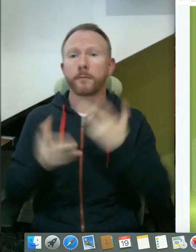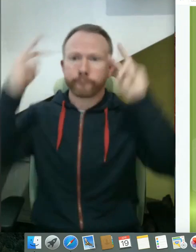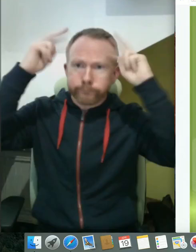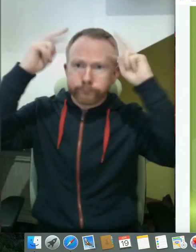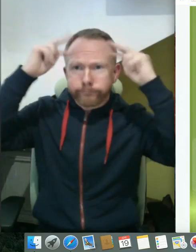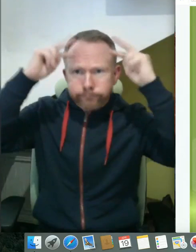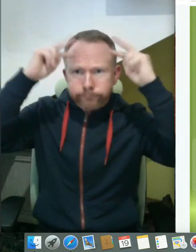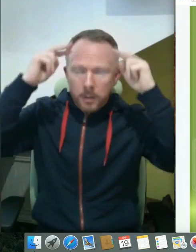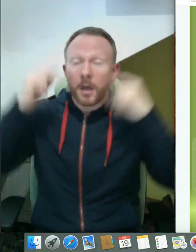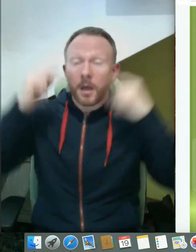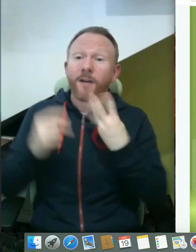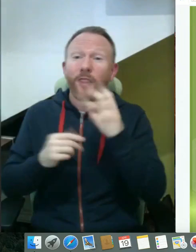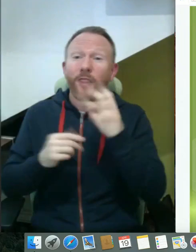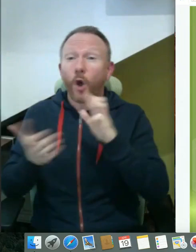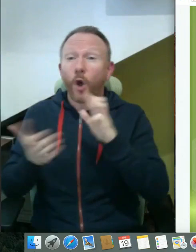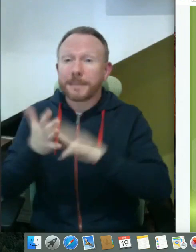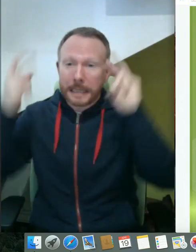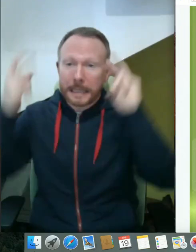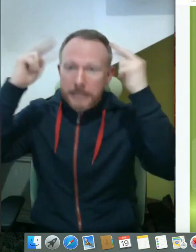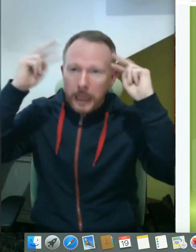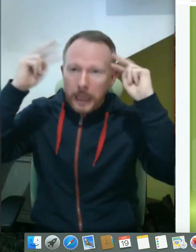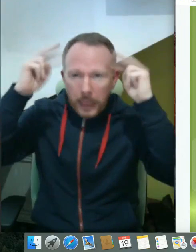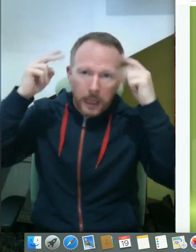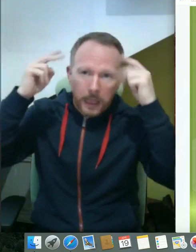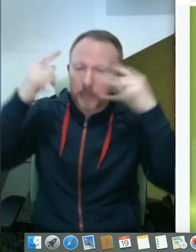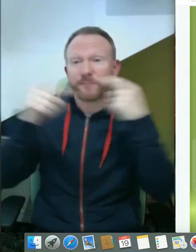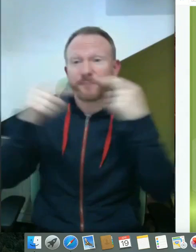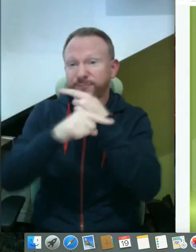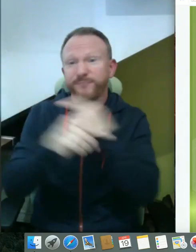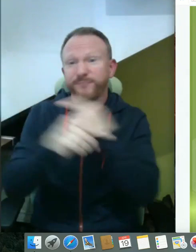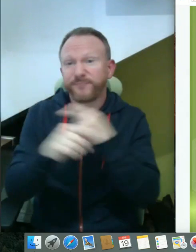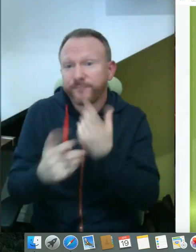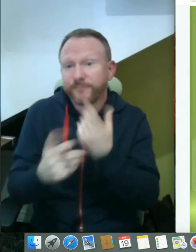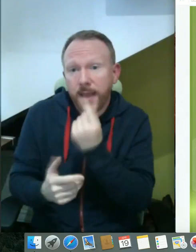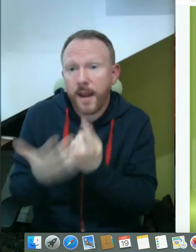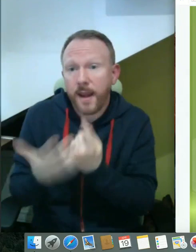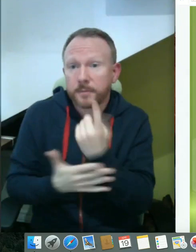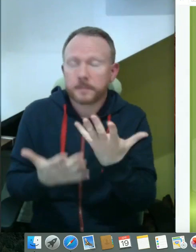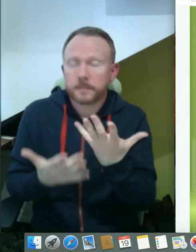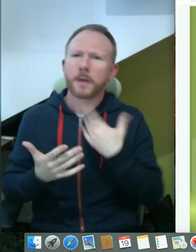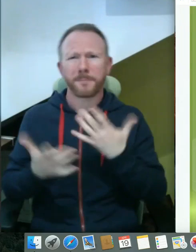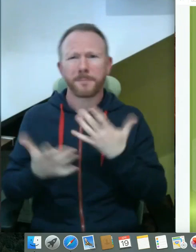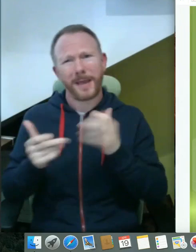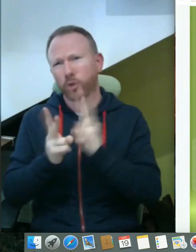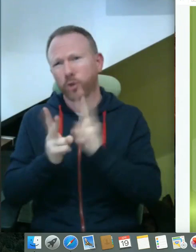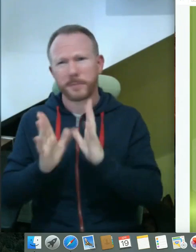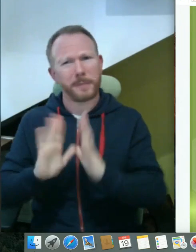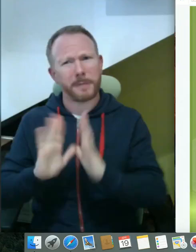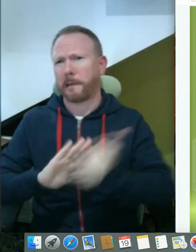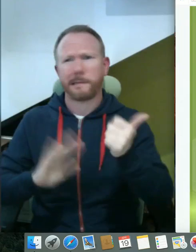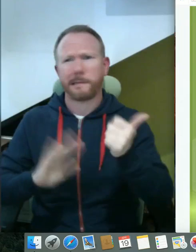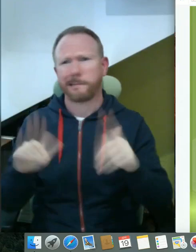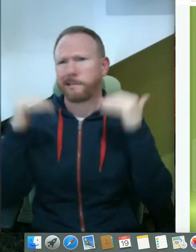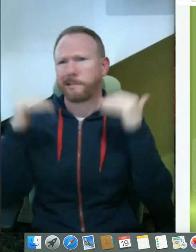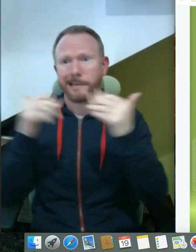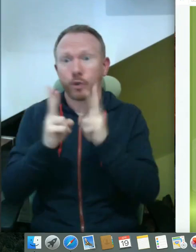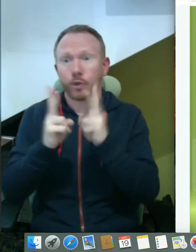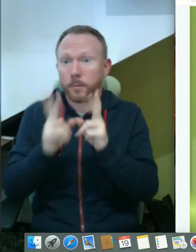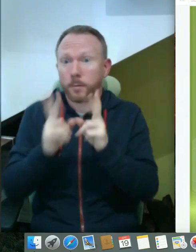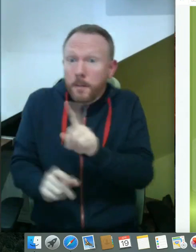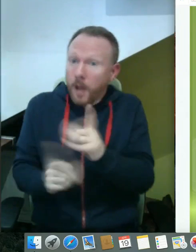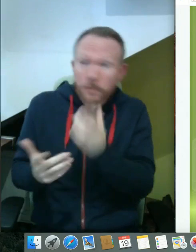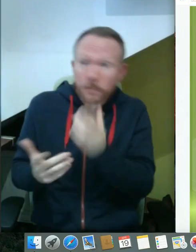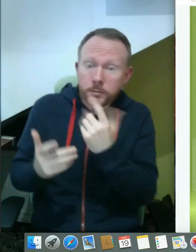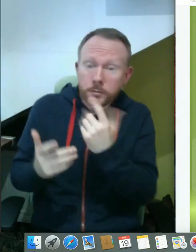the experience and skill of the interpreter, and that most often interpreters